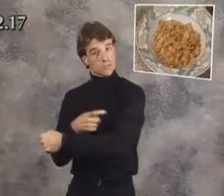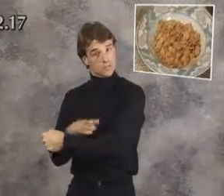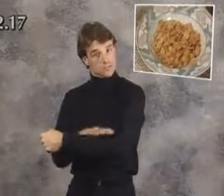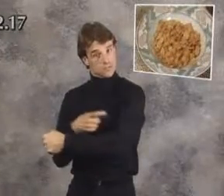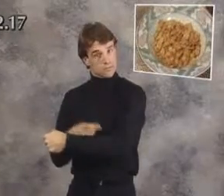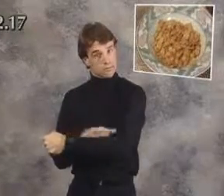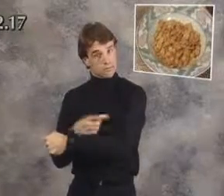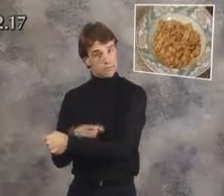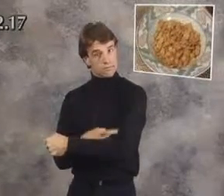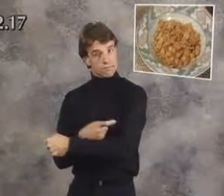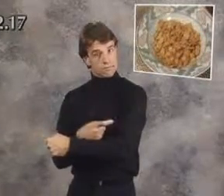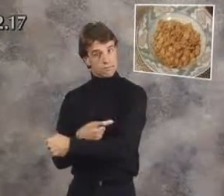Cereal.